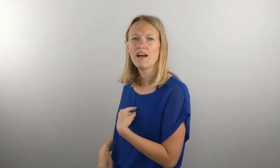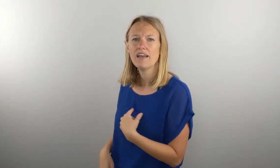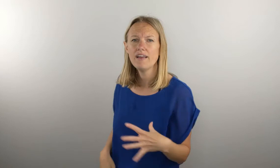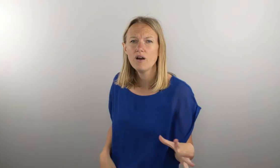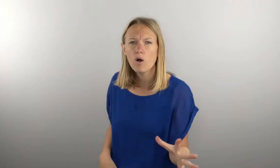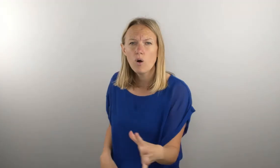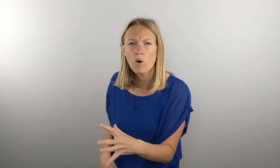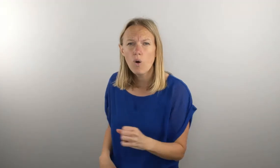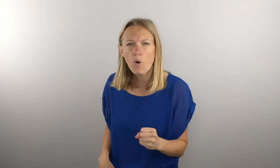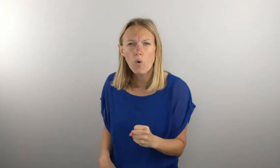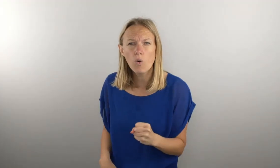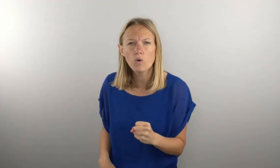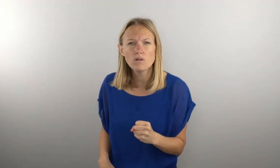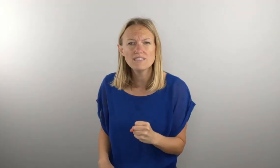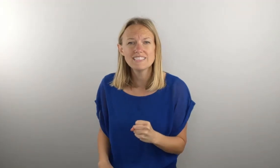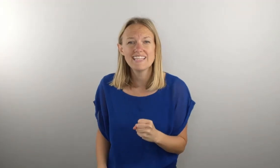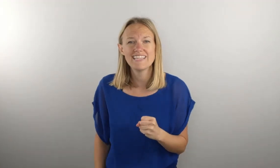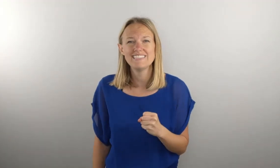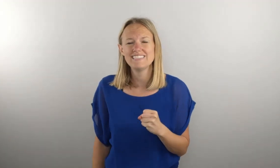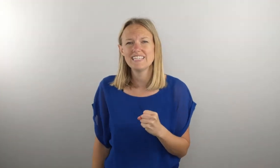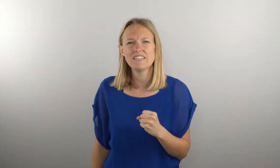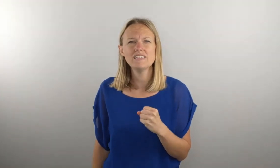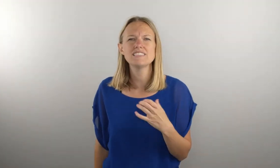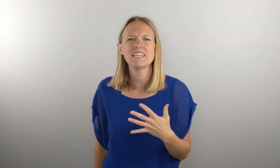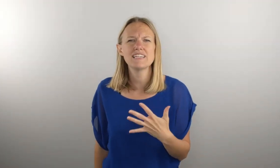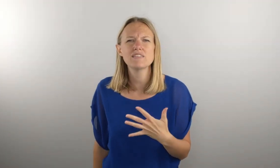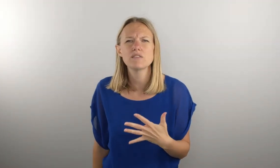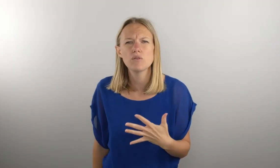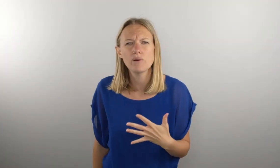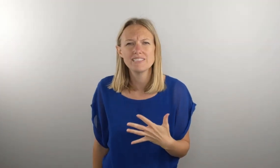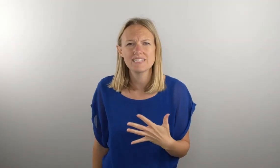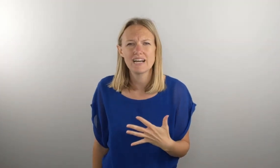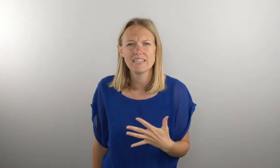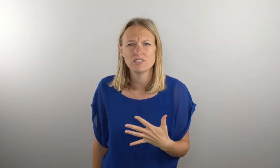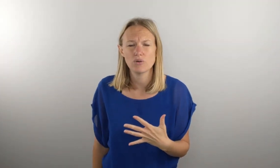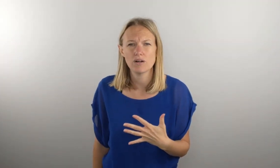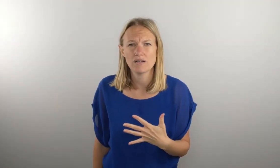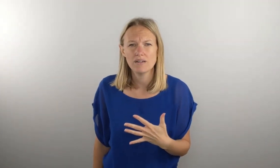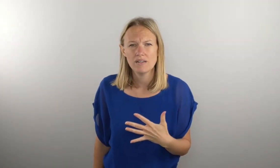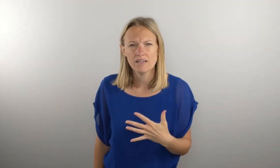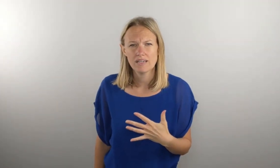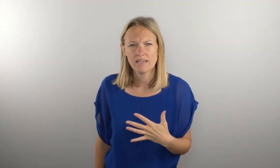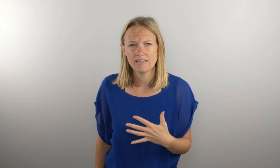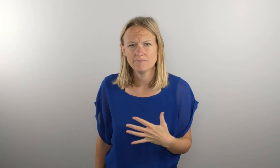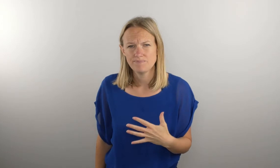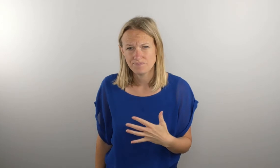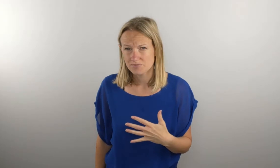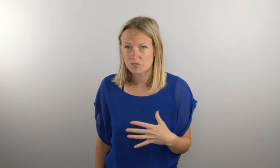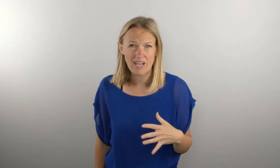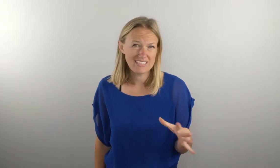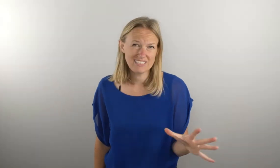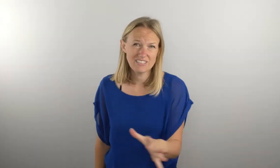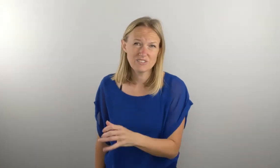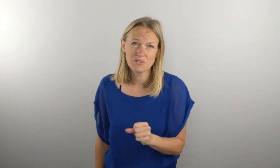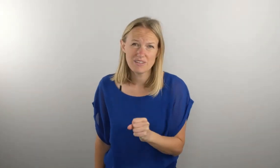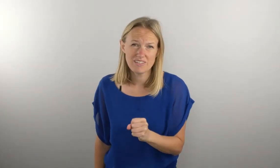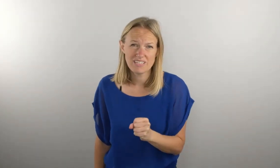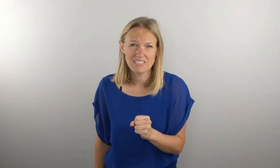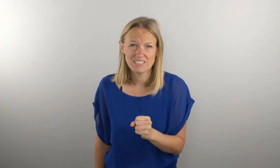I hold, and then dear is like the ones that I adore, okay? So you don't even need